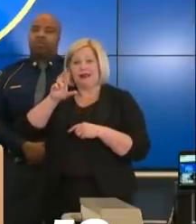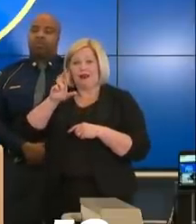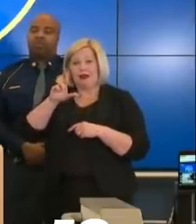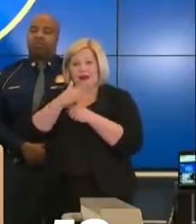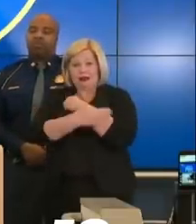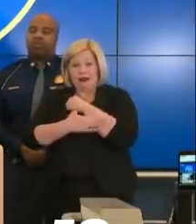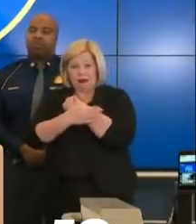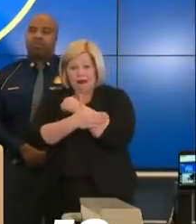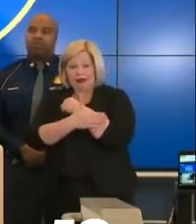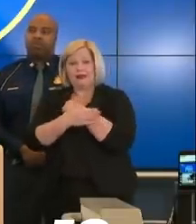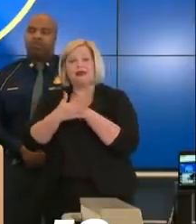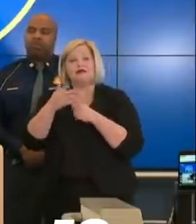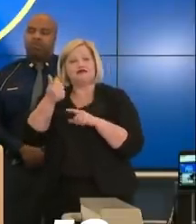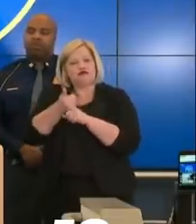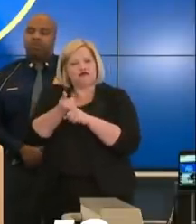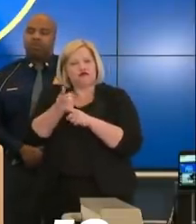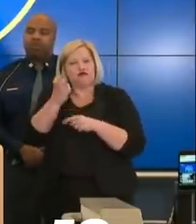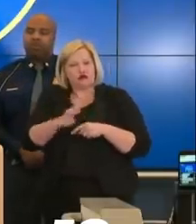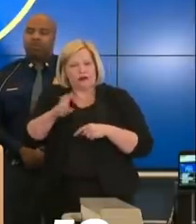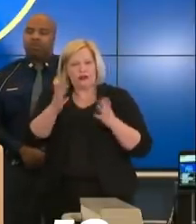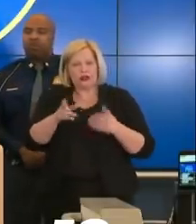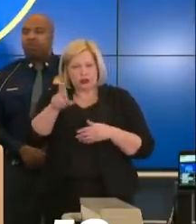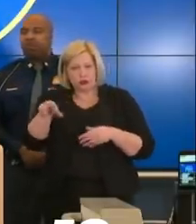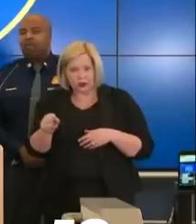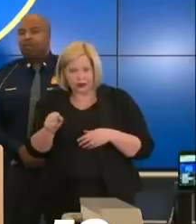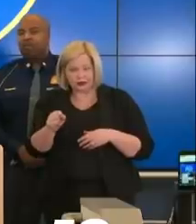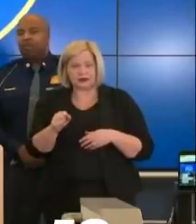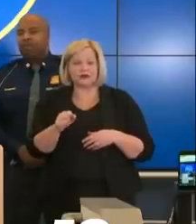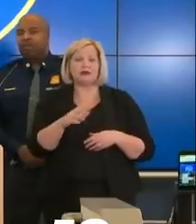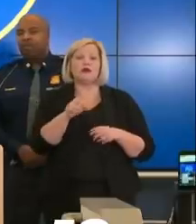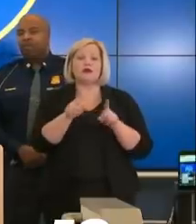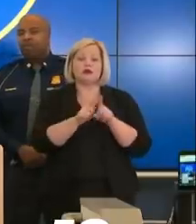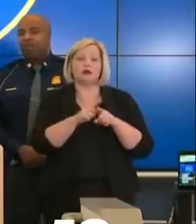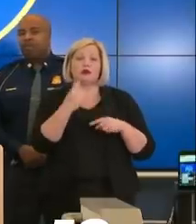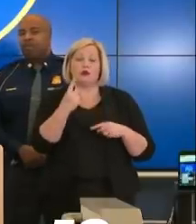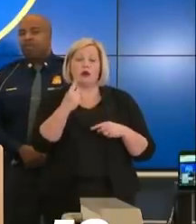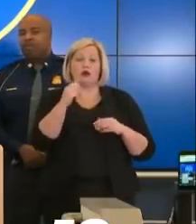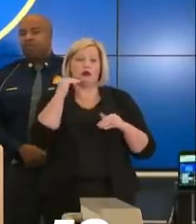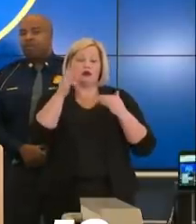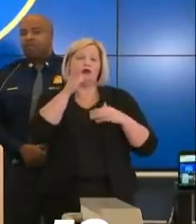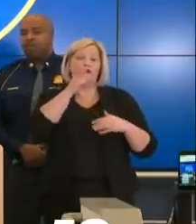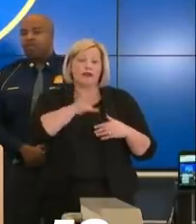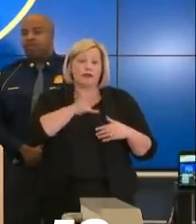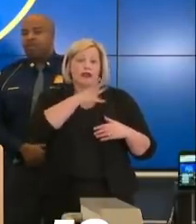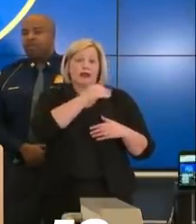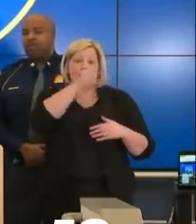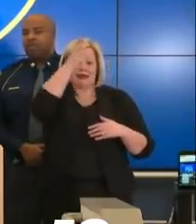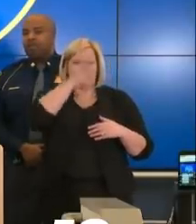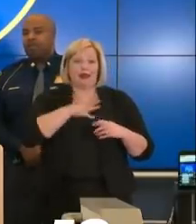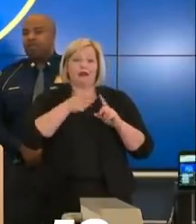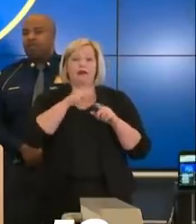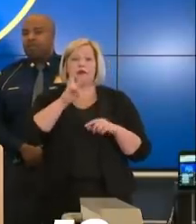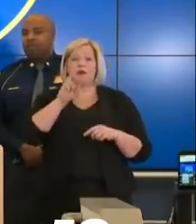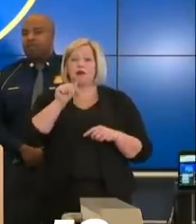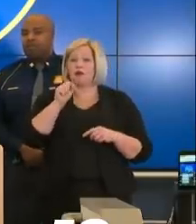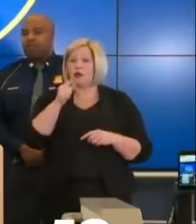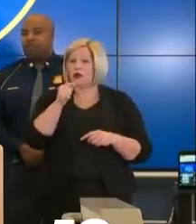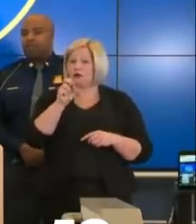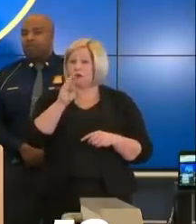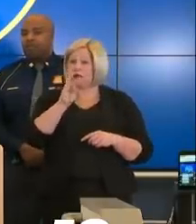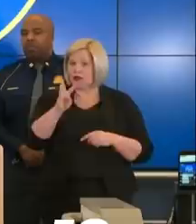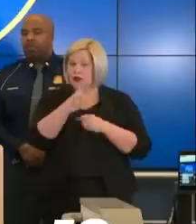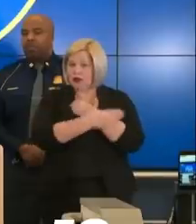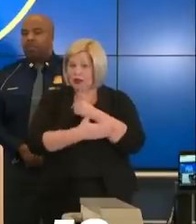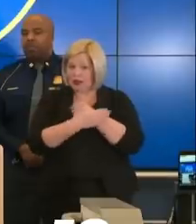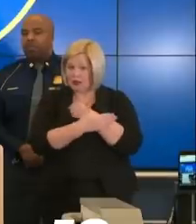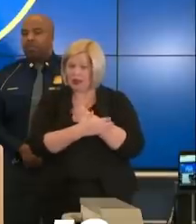travel, and 1 adult female and 1 adult male from Washtenaw County,